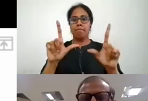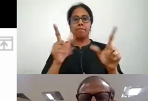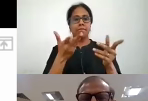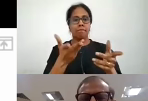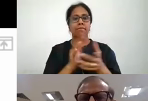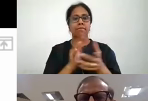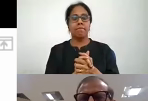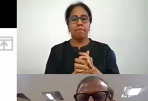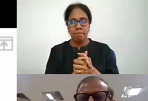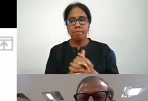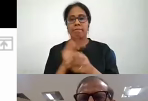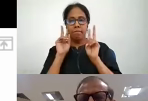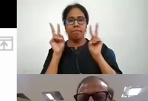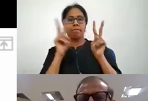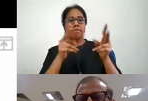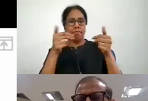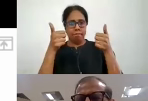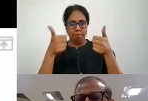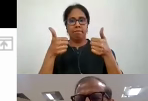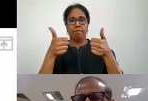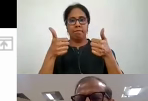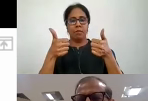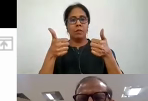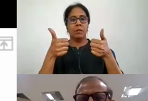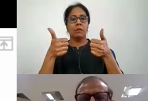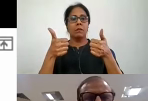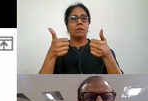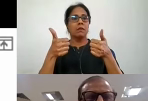Yes. visible? Yes. It's changing or no?